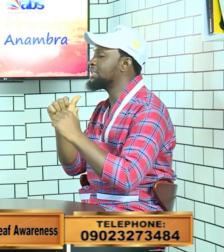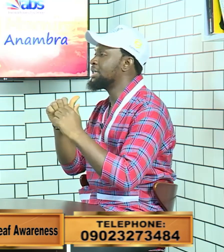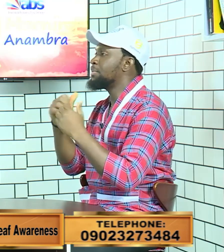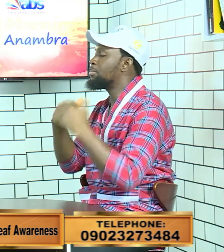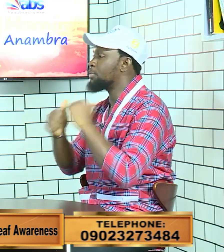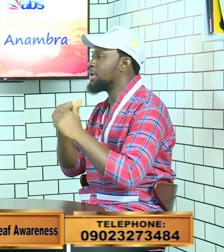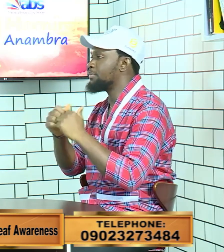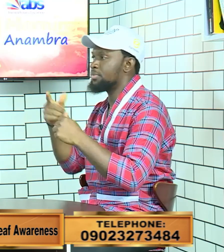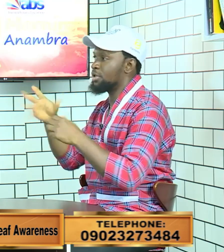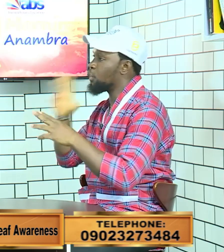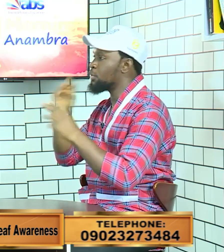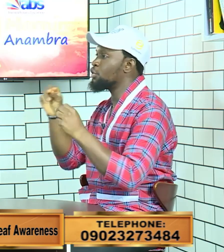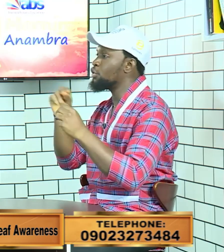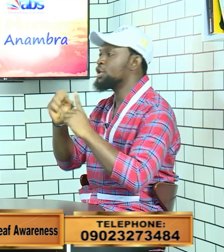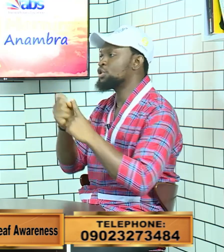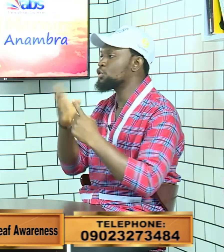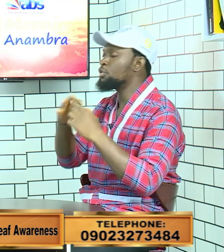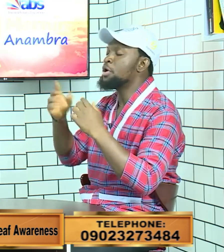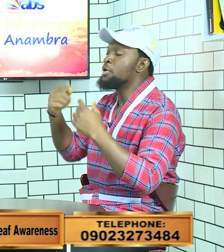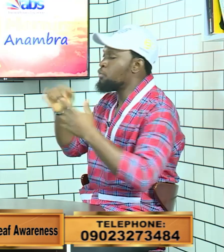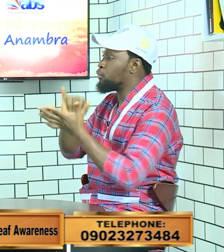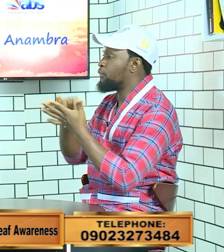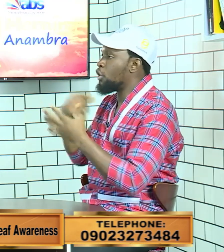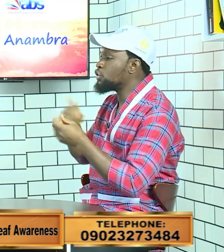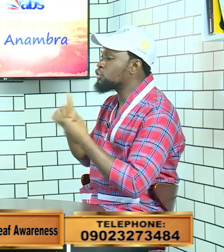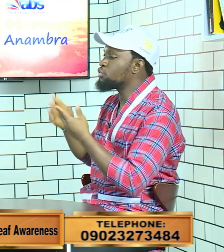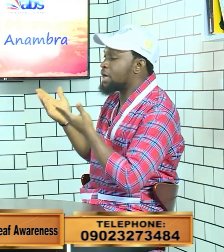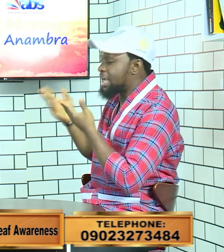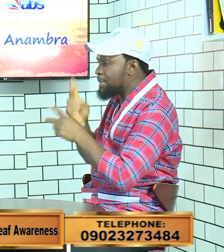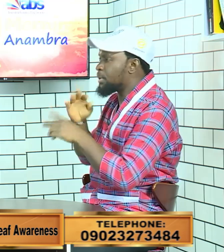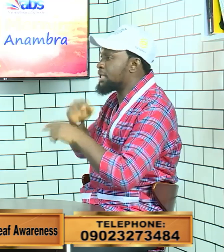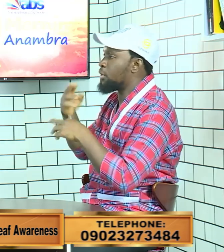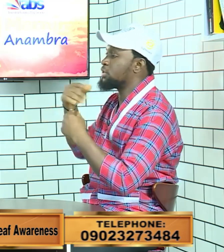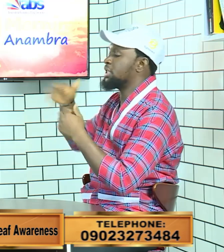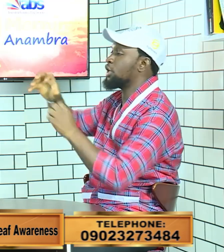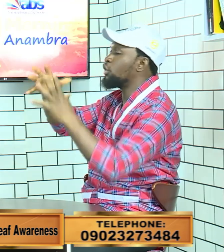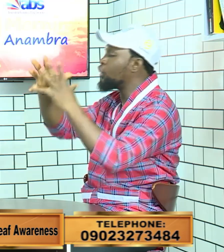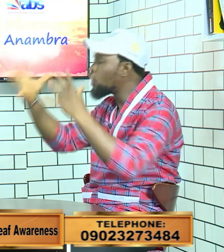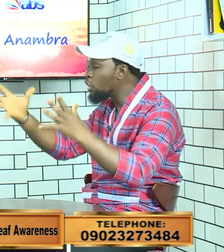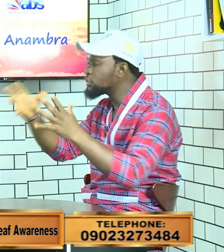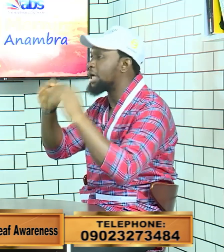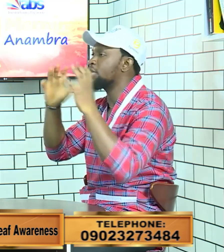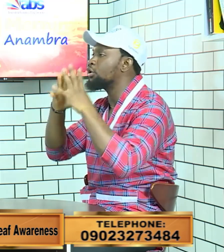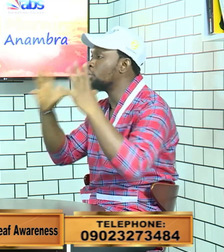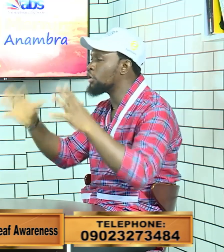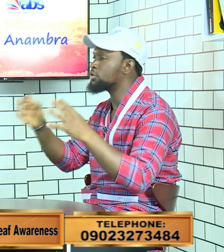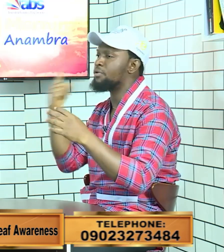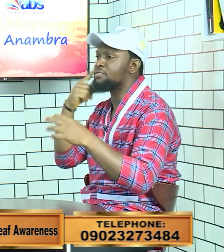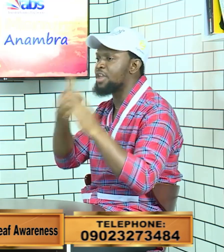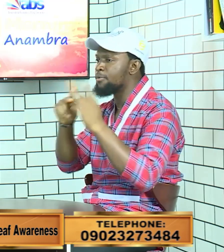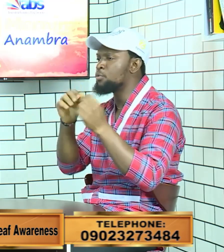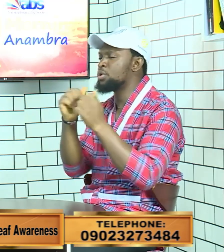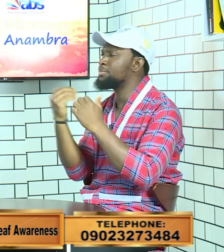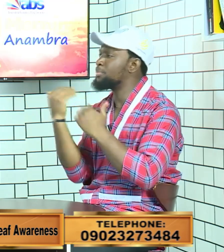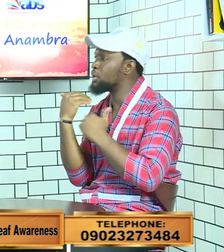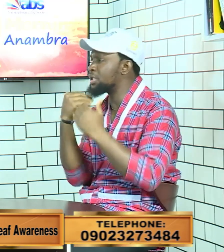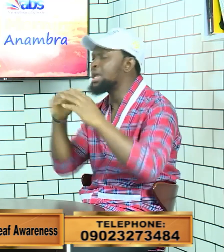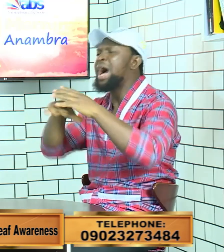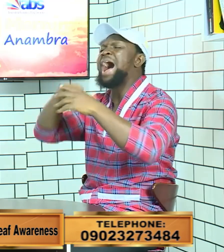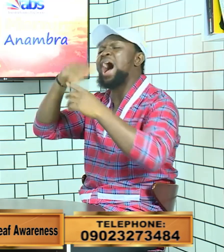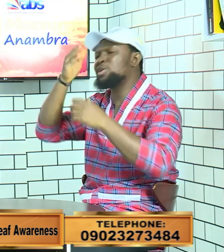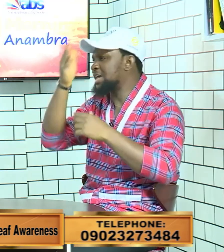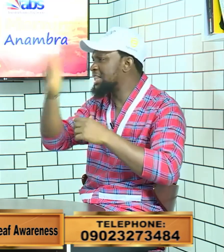any problem, there will be no issue. So for us to keep on that, because there's a lot of deaf people with the